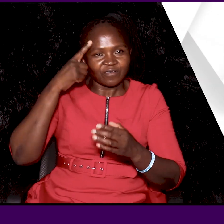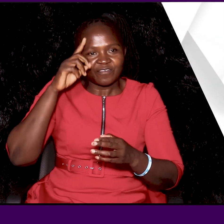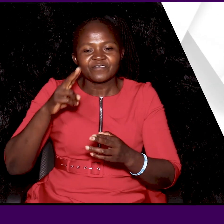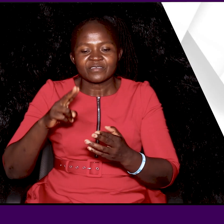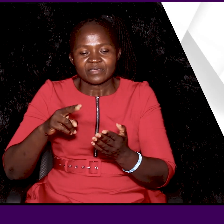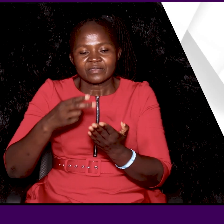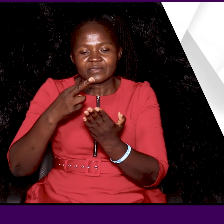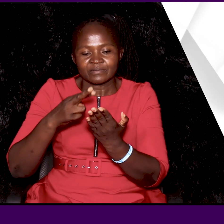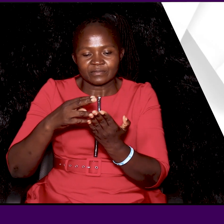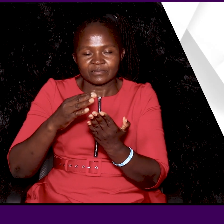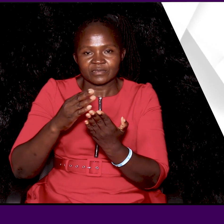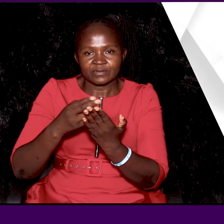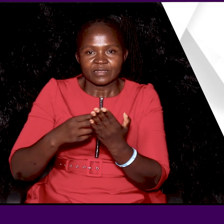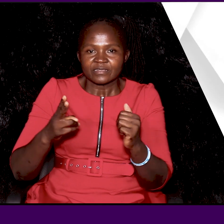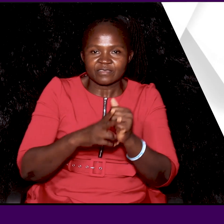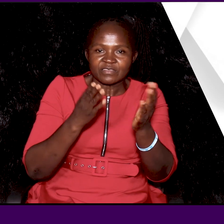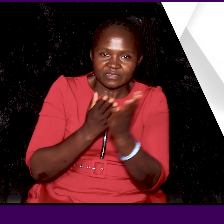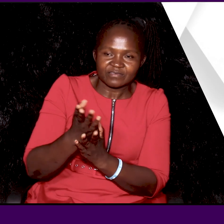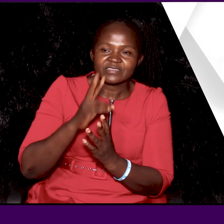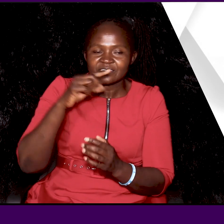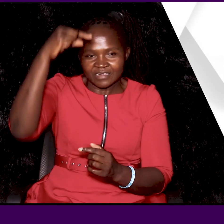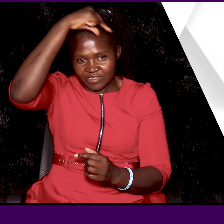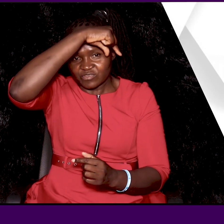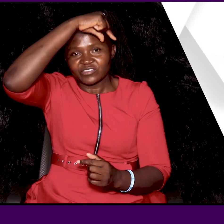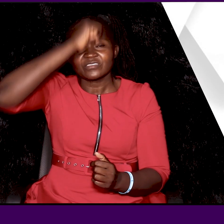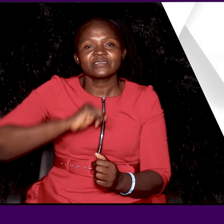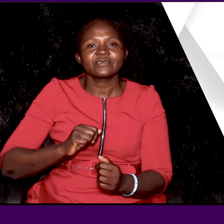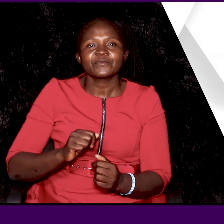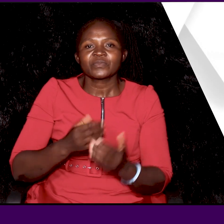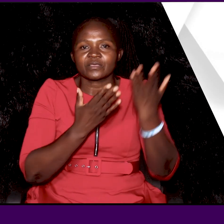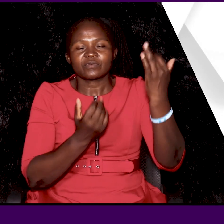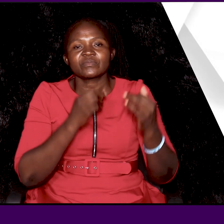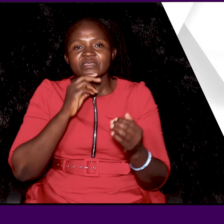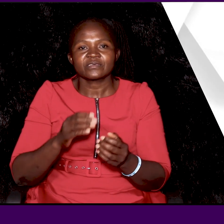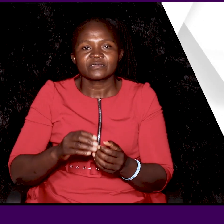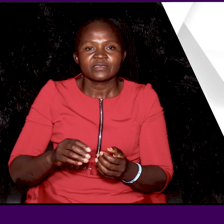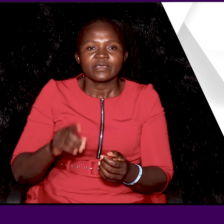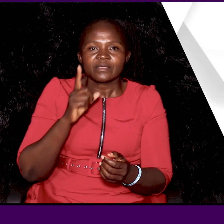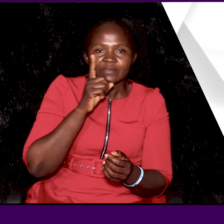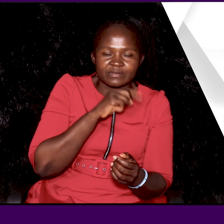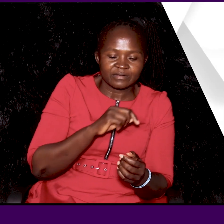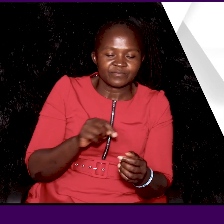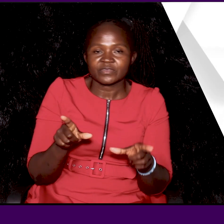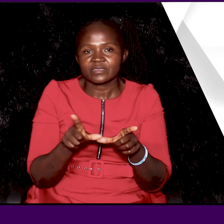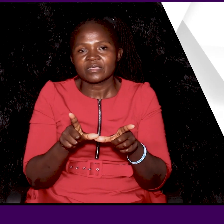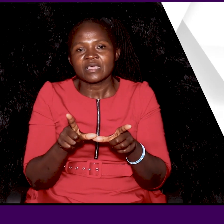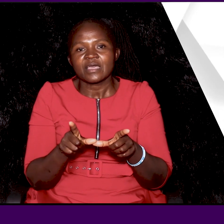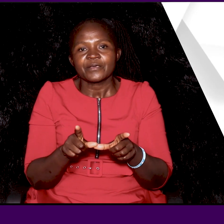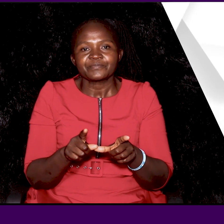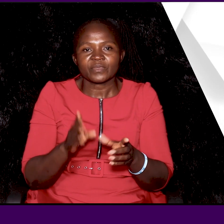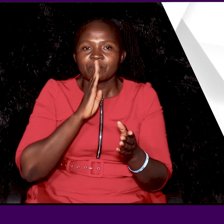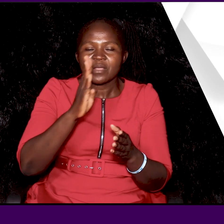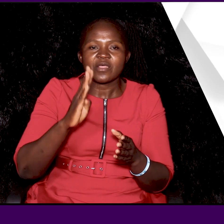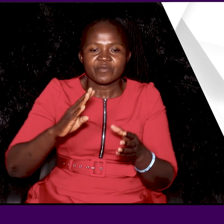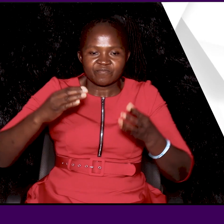results. The seventh service is graduation. The requirement is clearance certificate, hiring of